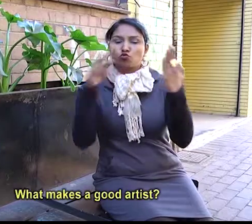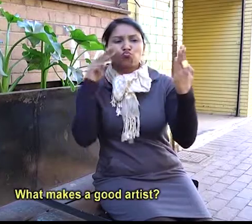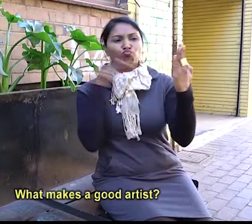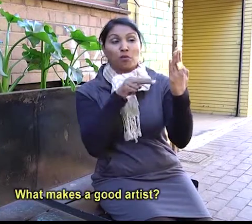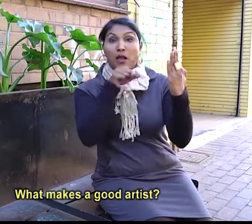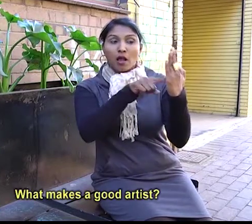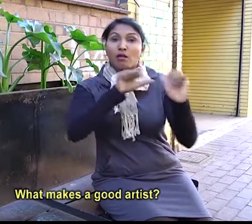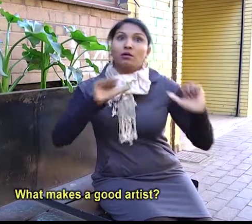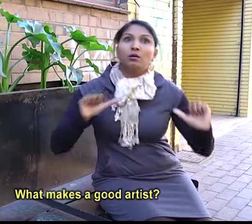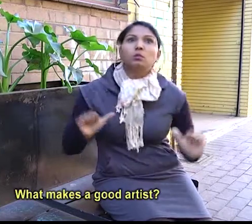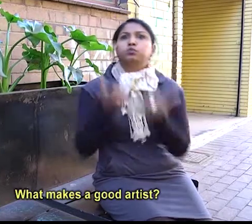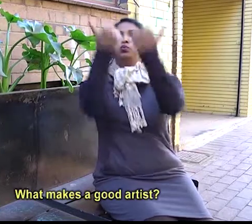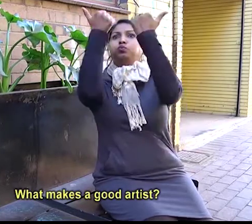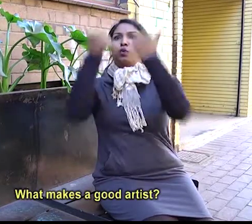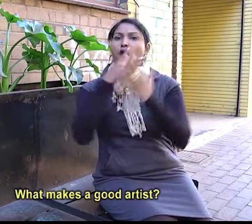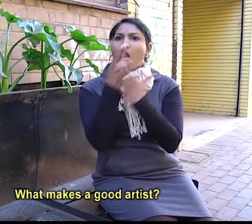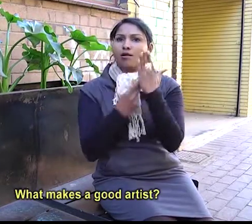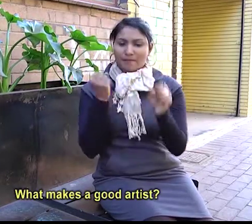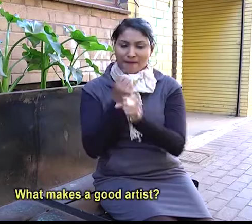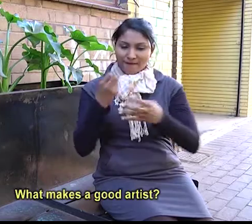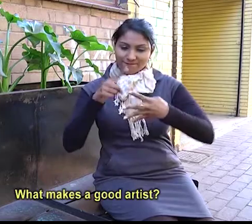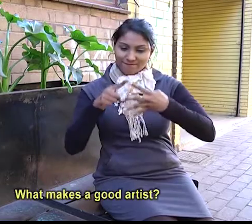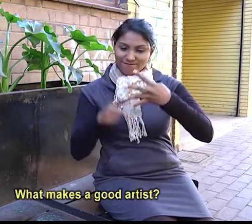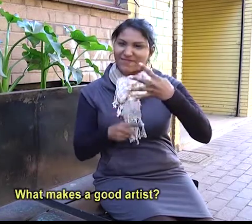What makes a good artist?